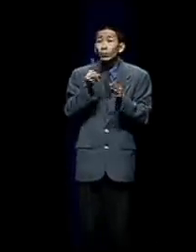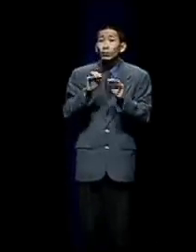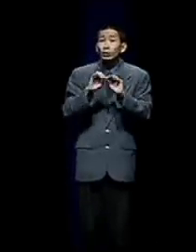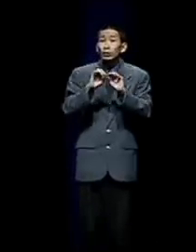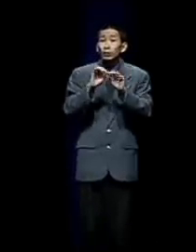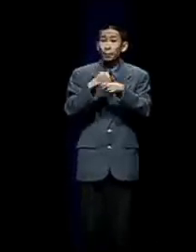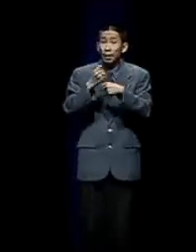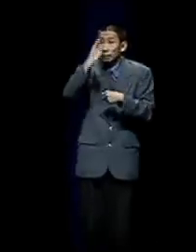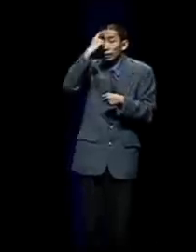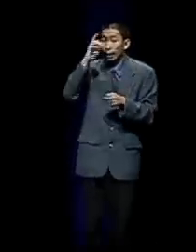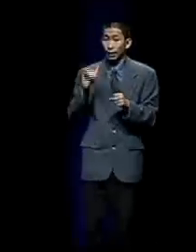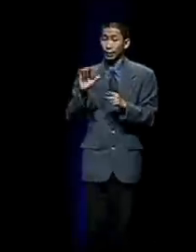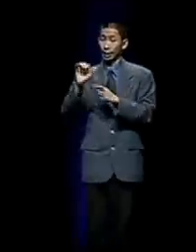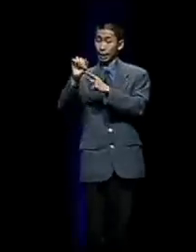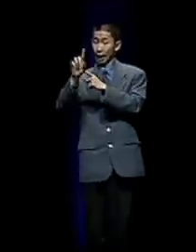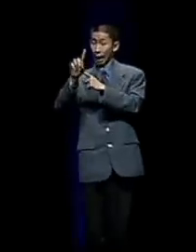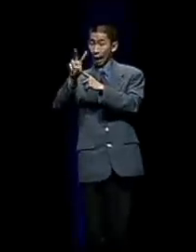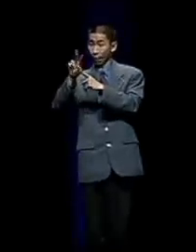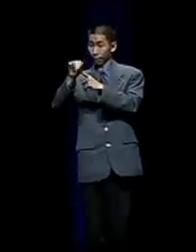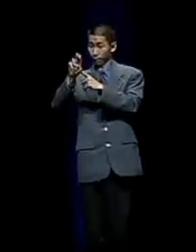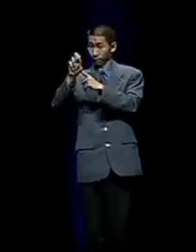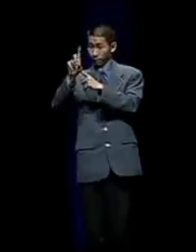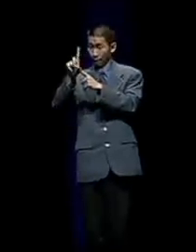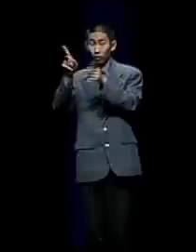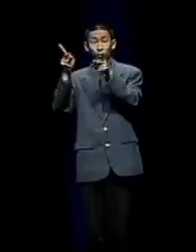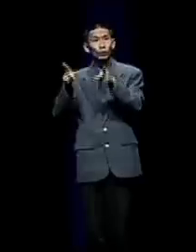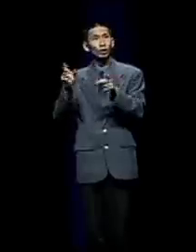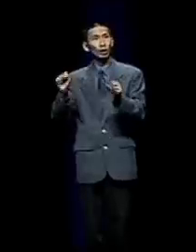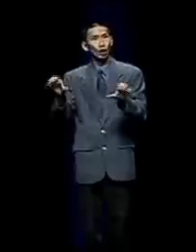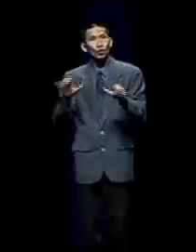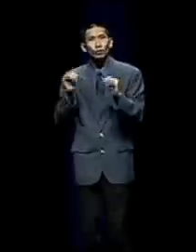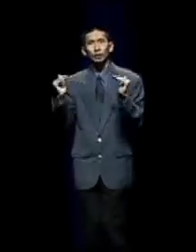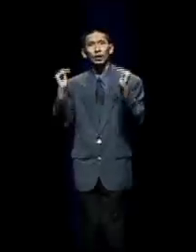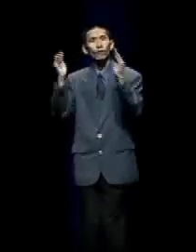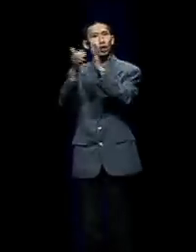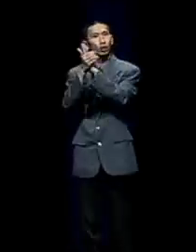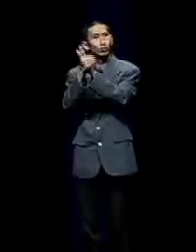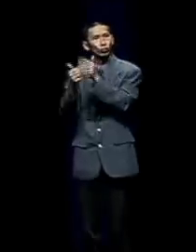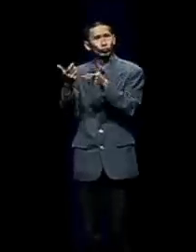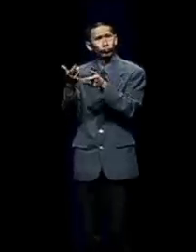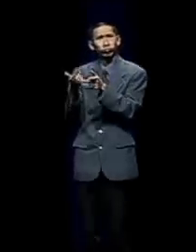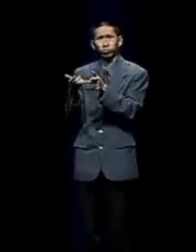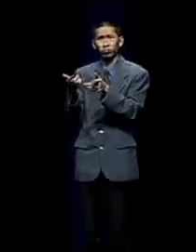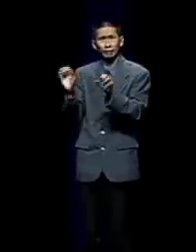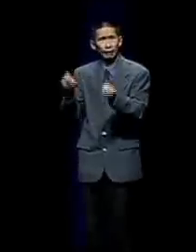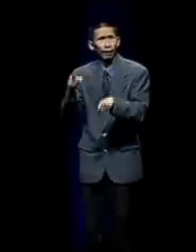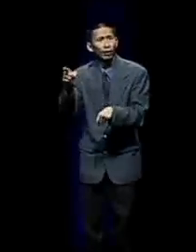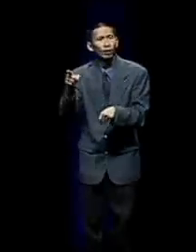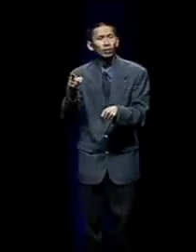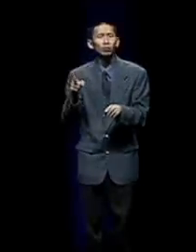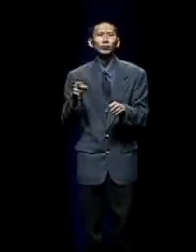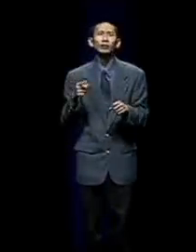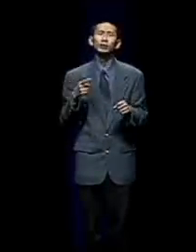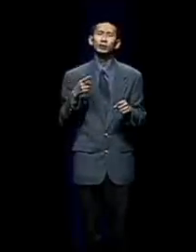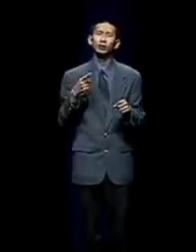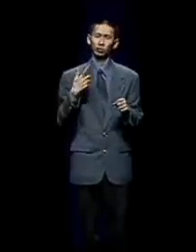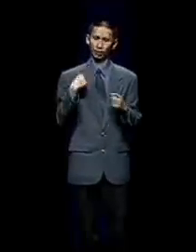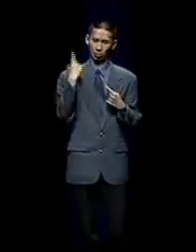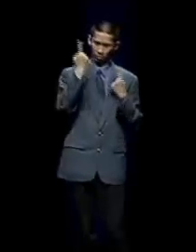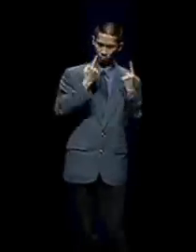can do these advanced skills competently. And what's the difference between an NIC set of skills